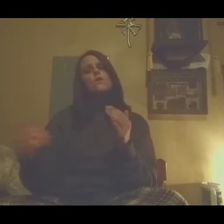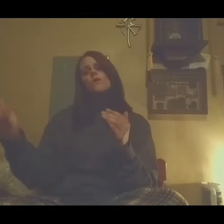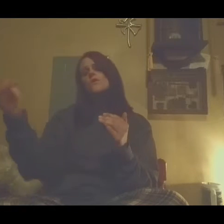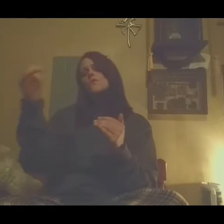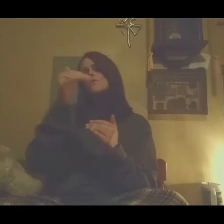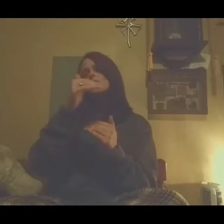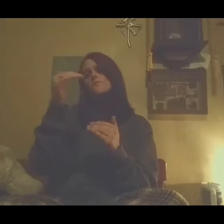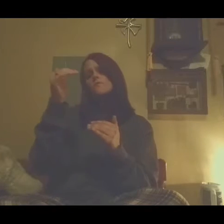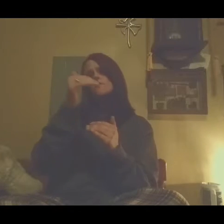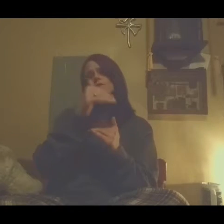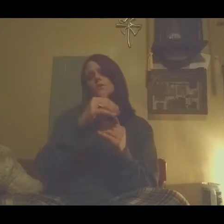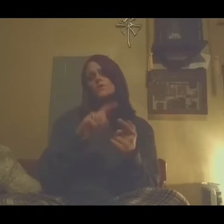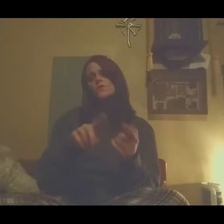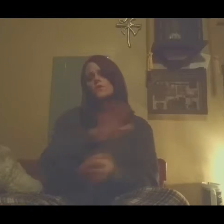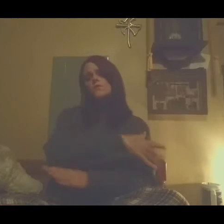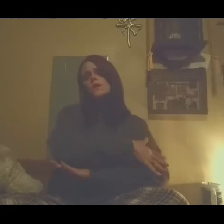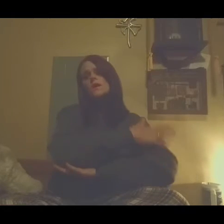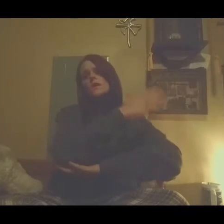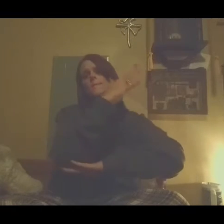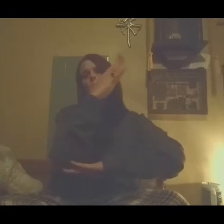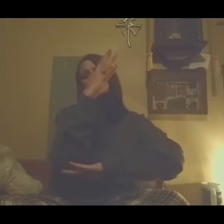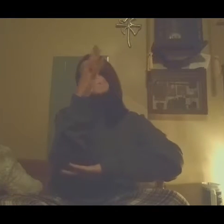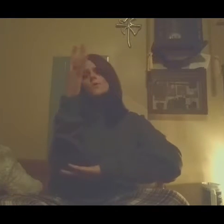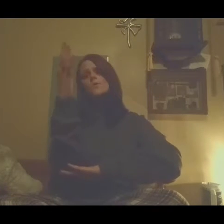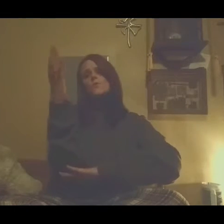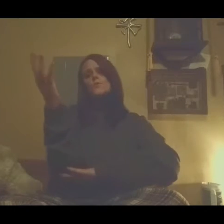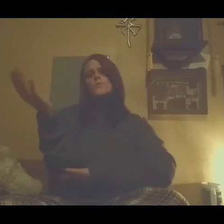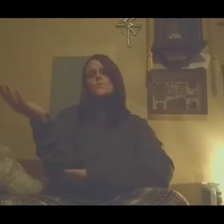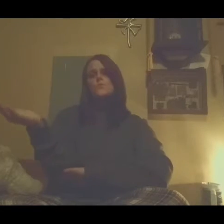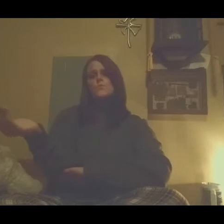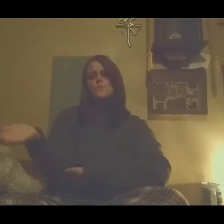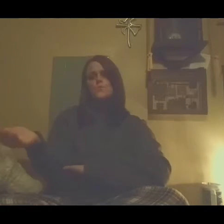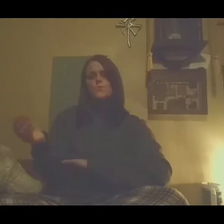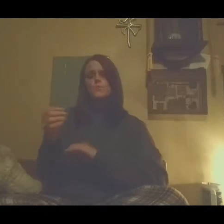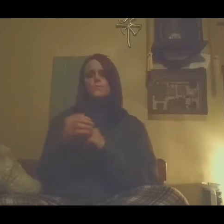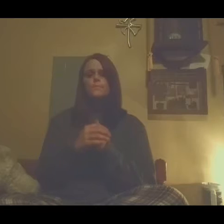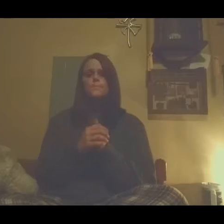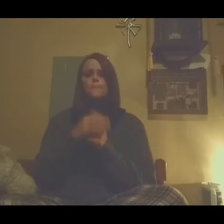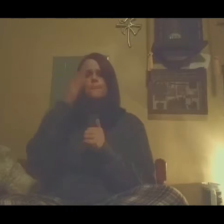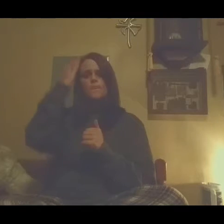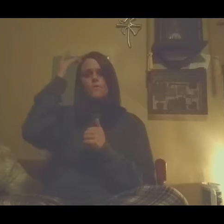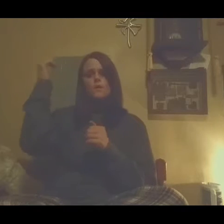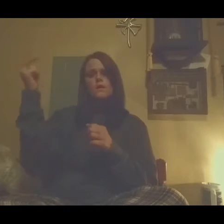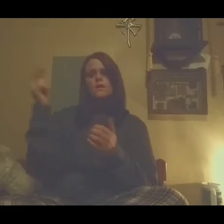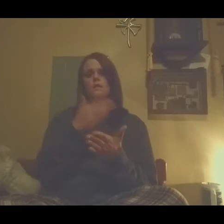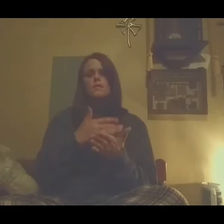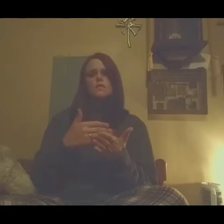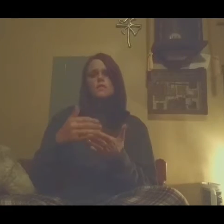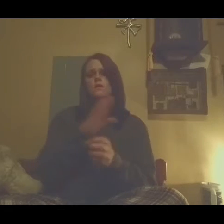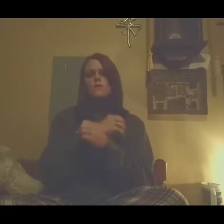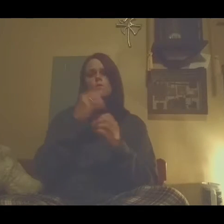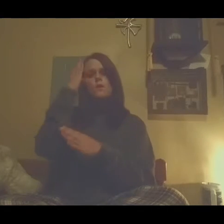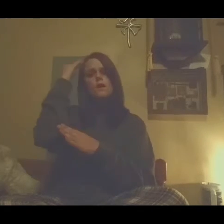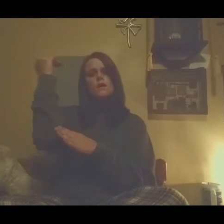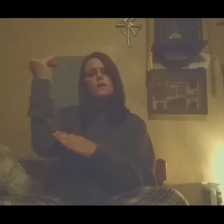Over the rainbow Why, then why